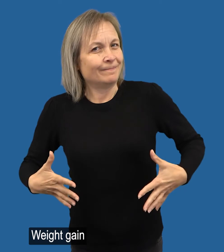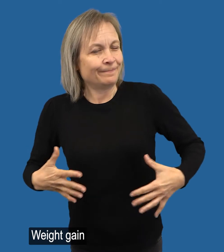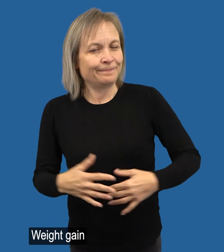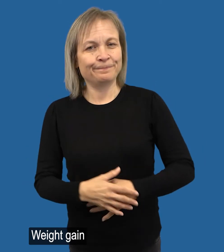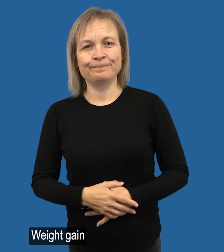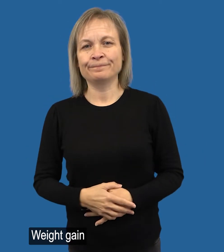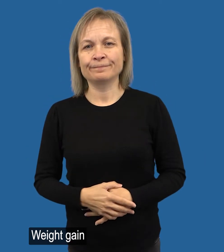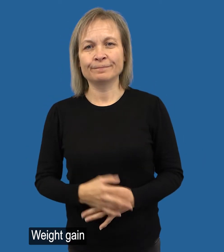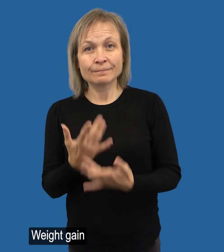Weight gain.